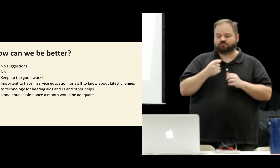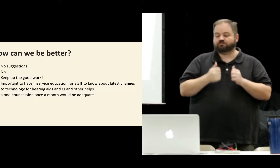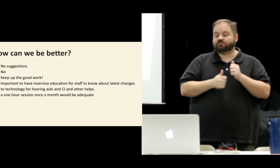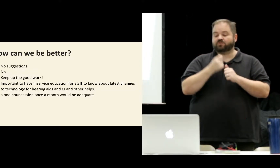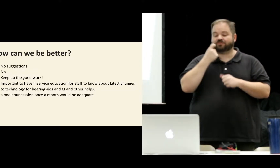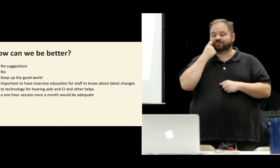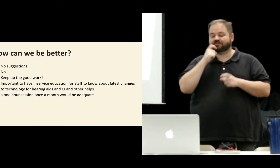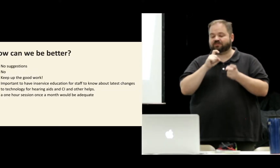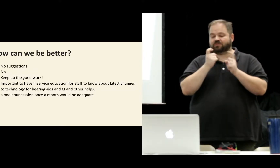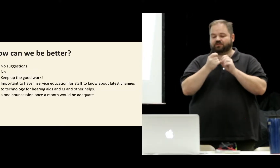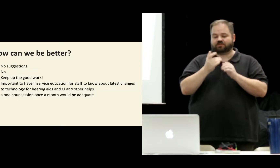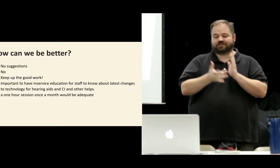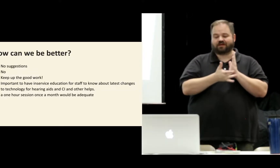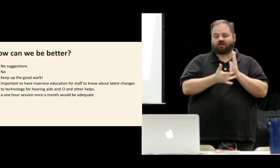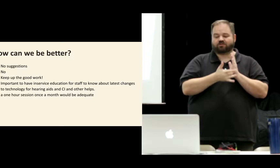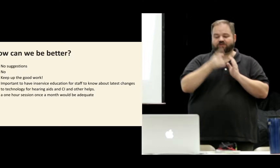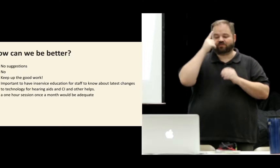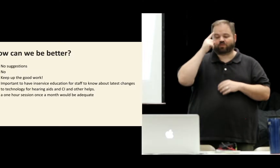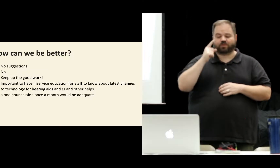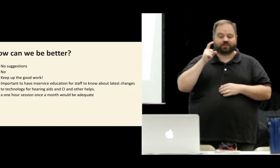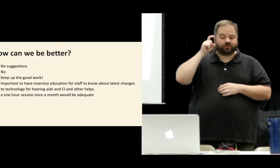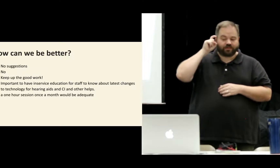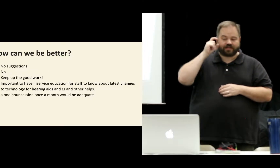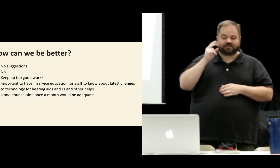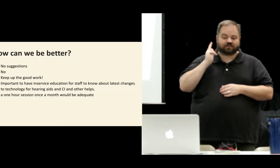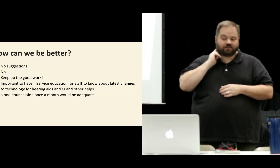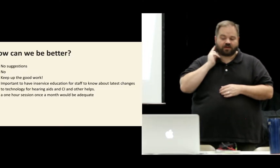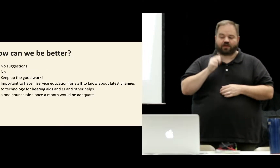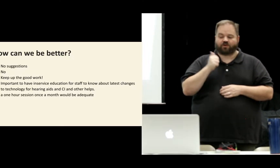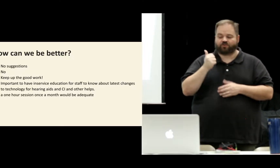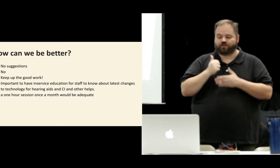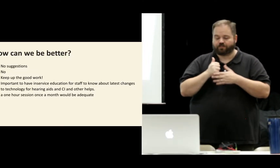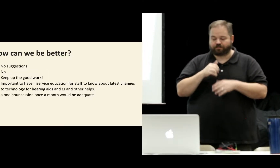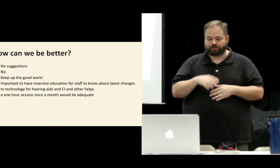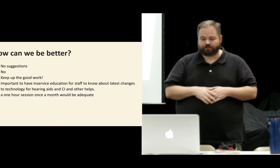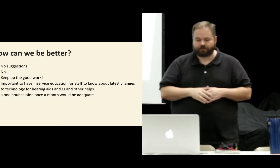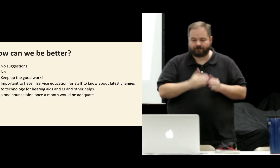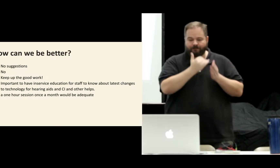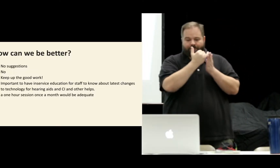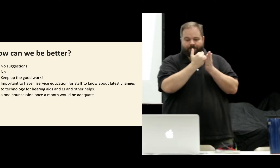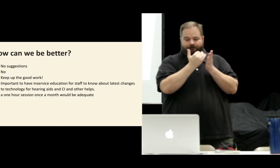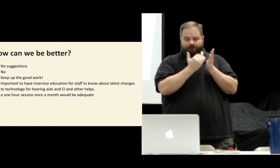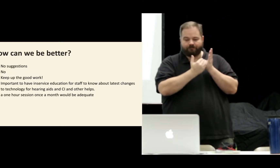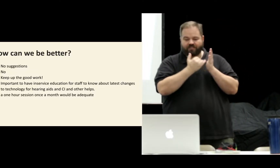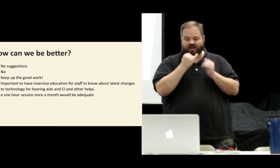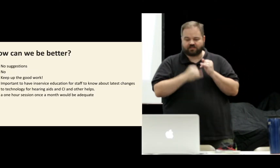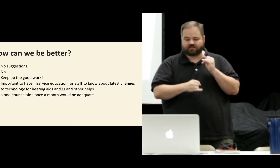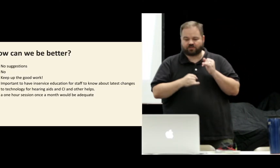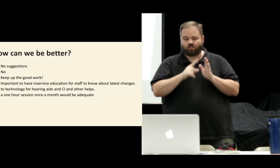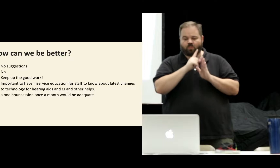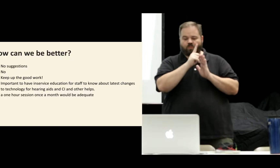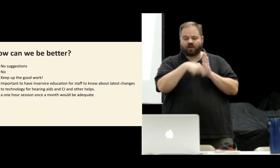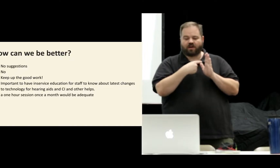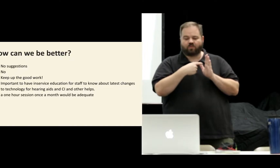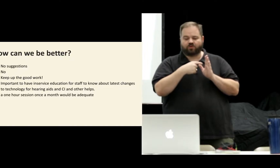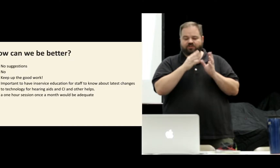have in-service education for staff to know about the latest changes to technology for hearing aids and CIs.